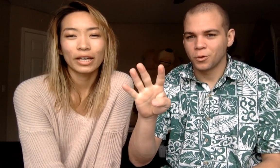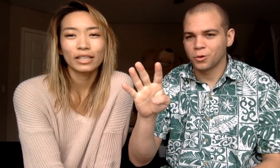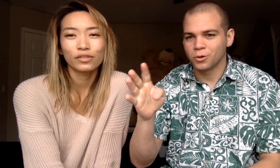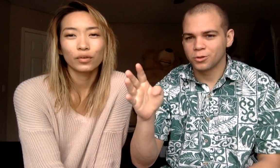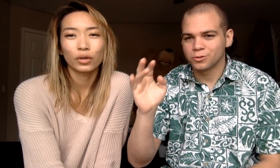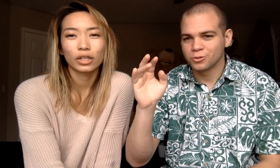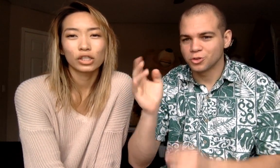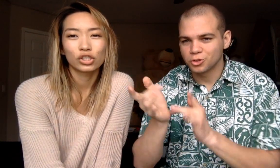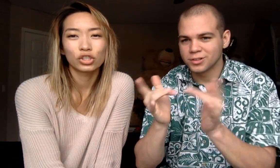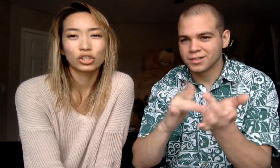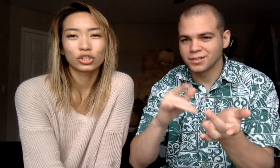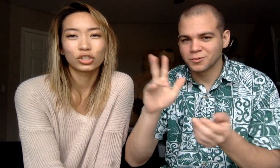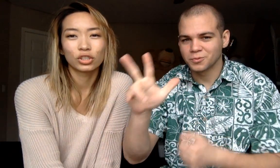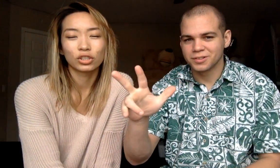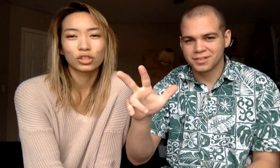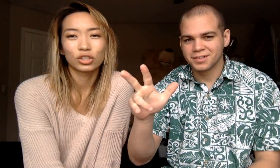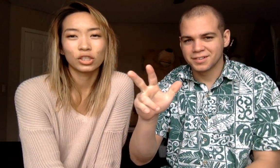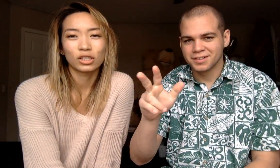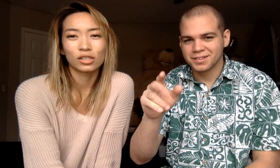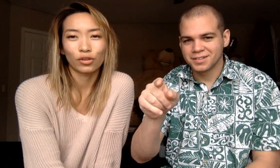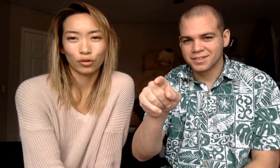Craze for Jesus 3.